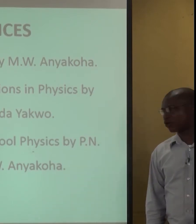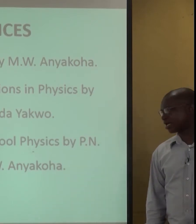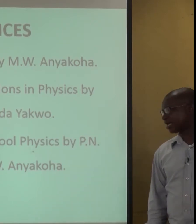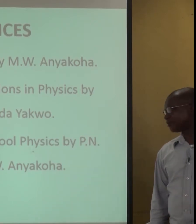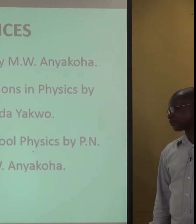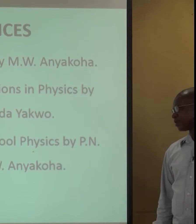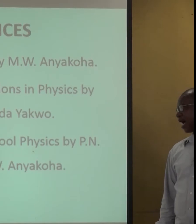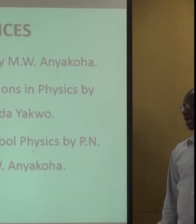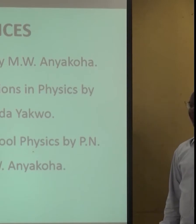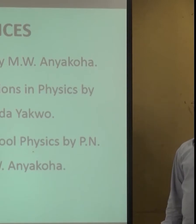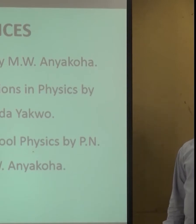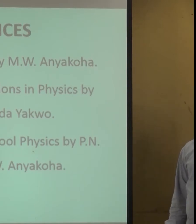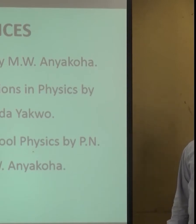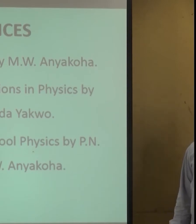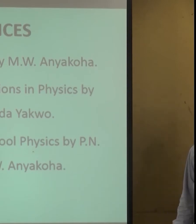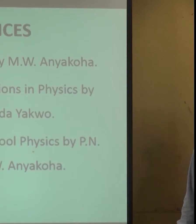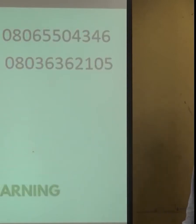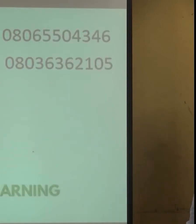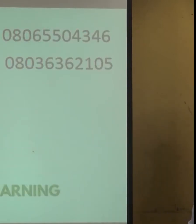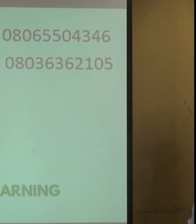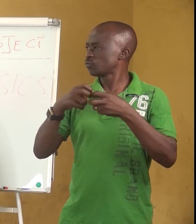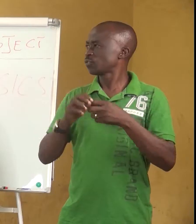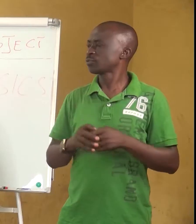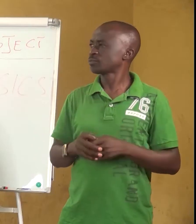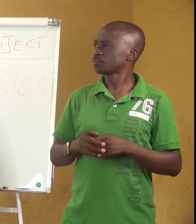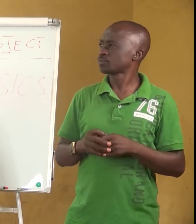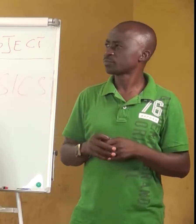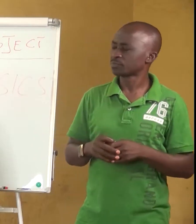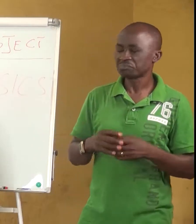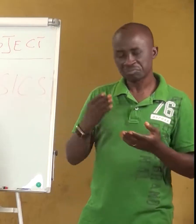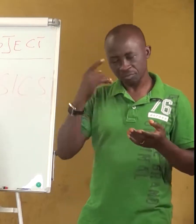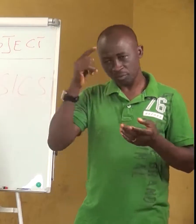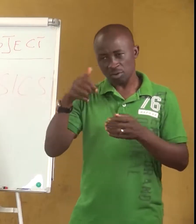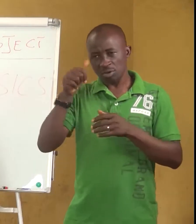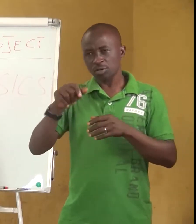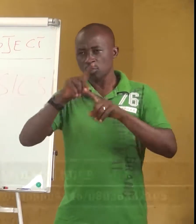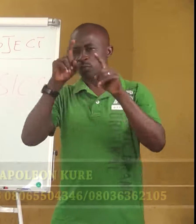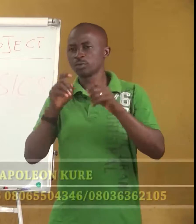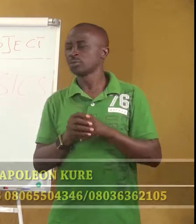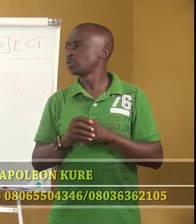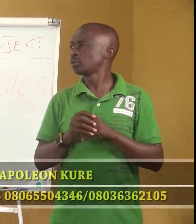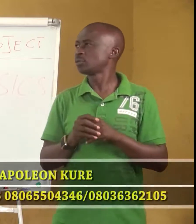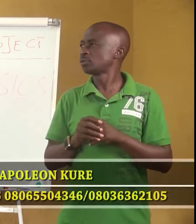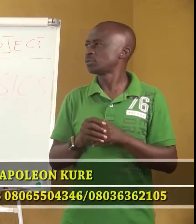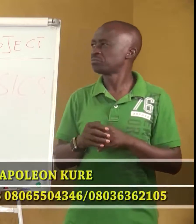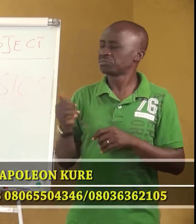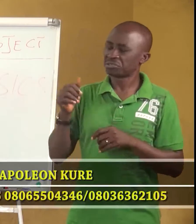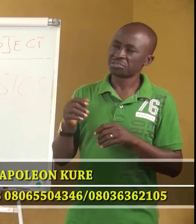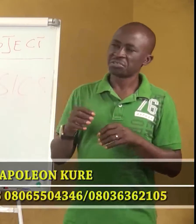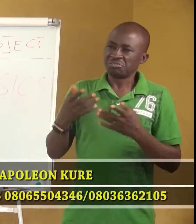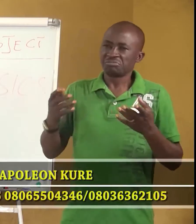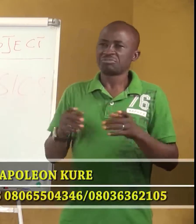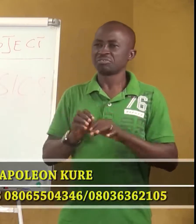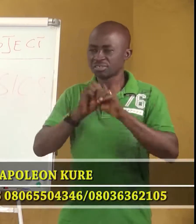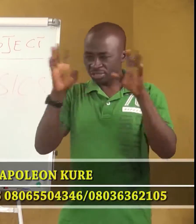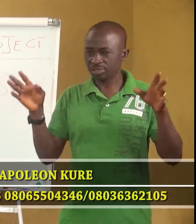P.N. Okeke and M.W. Anyakoha. In case of any question, any further clarification